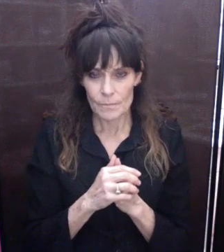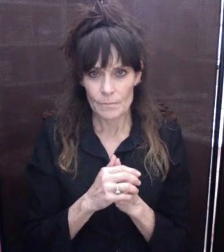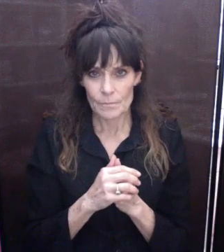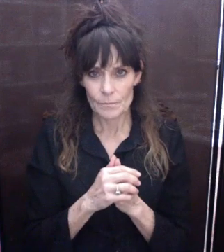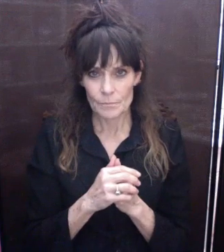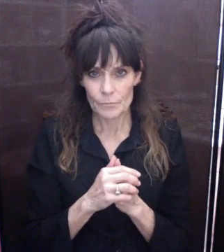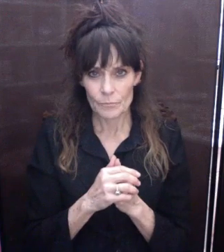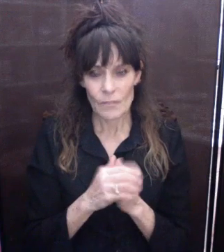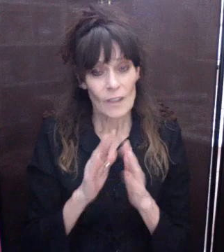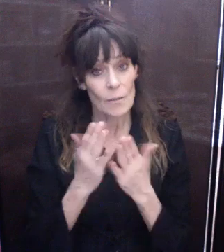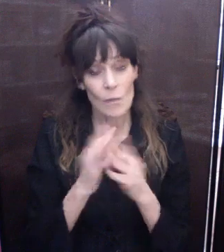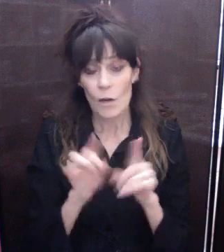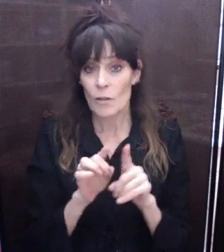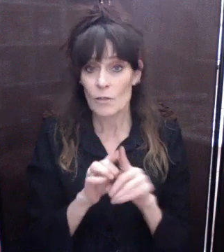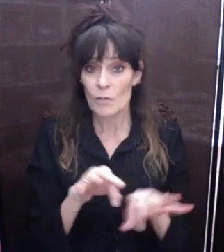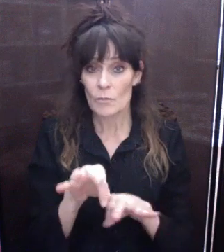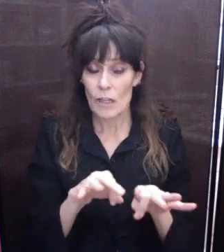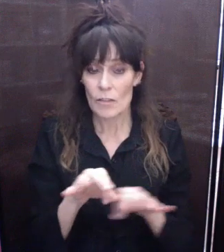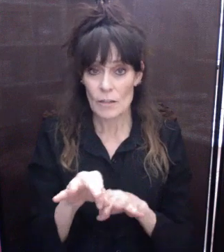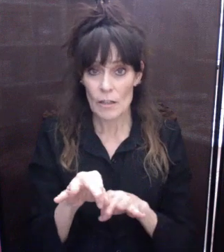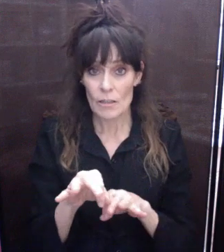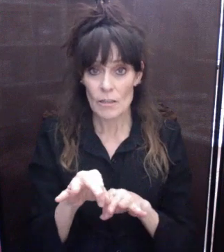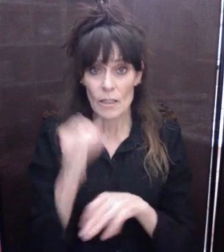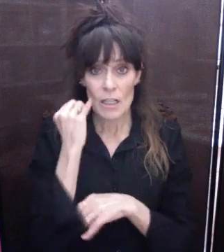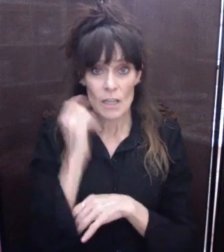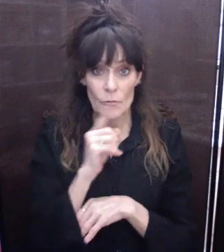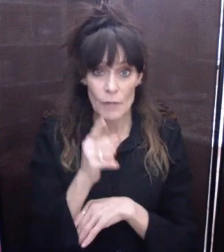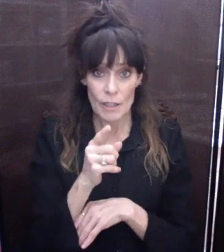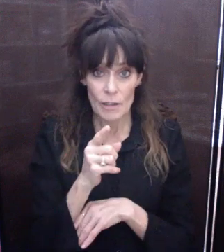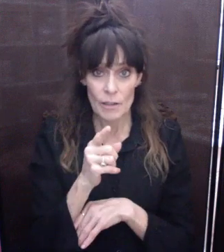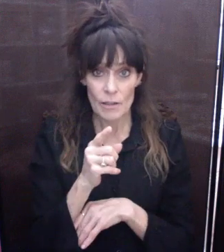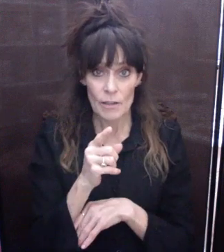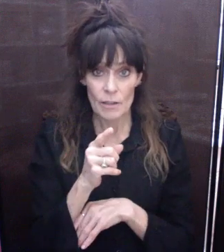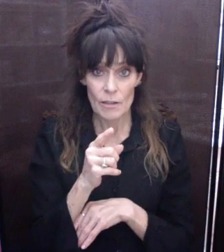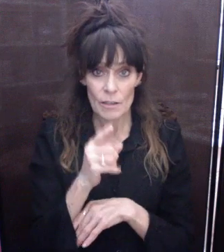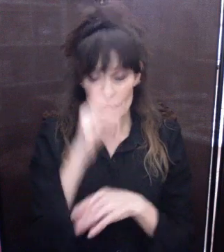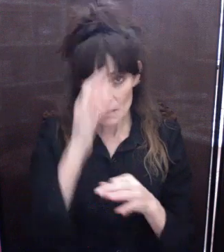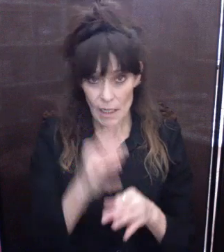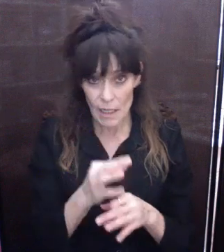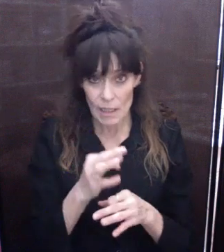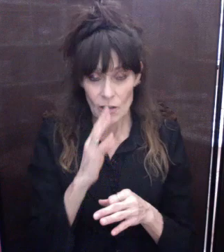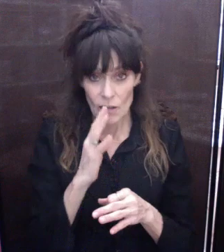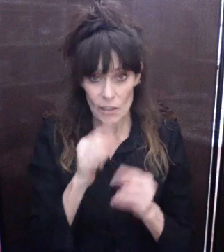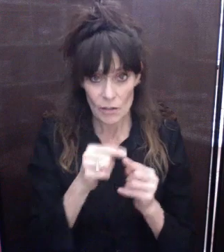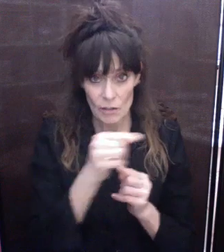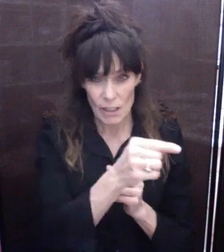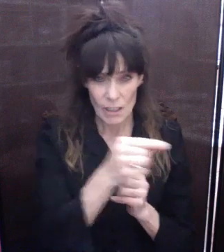The book also tells us, if you determine in talking to this guy, getting a sense of his